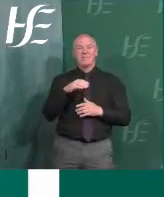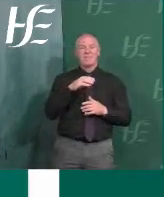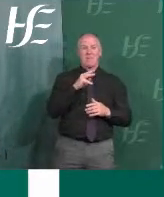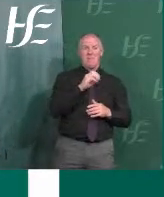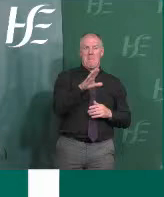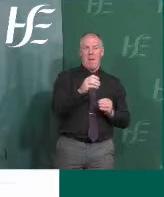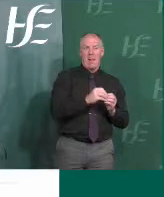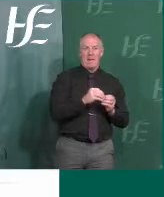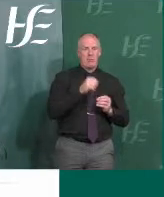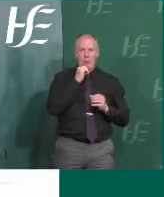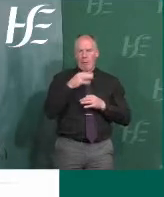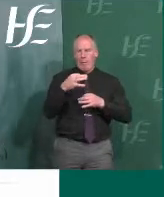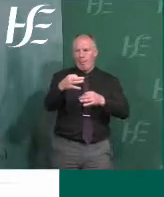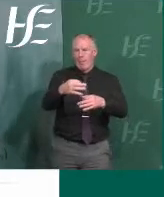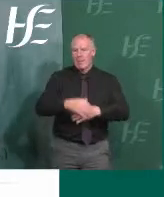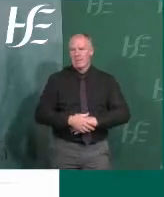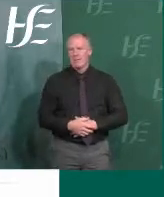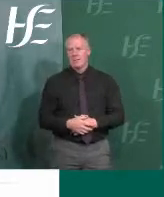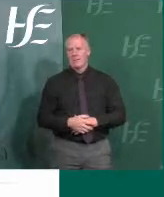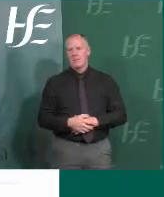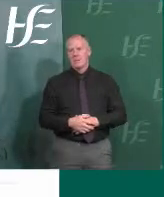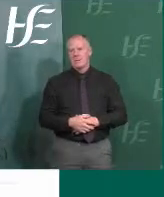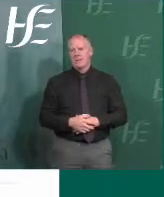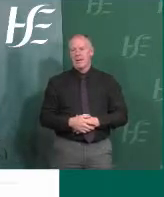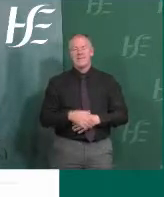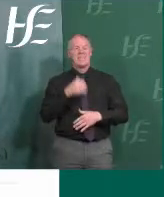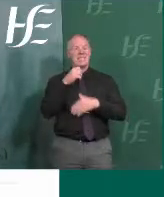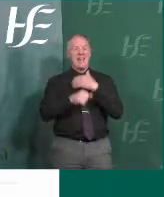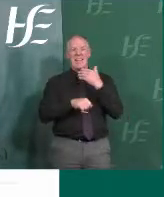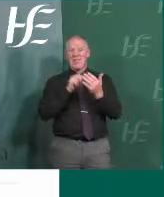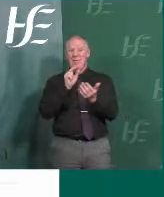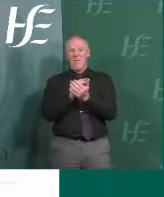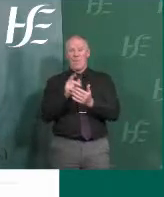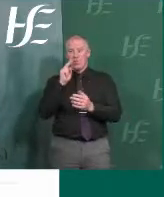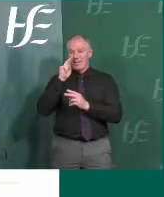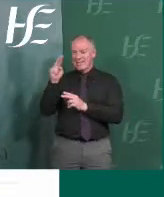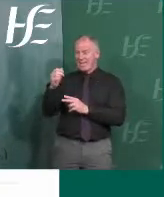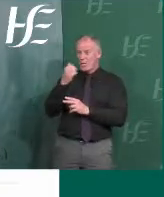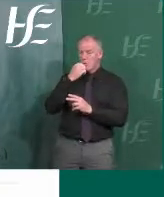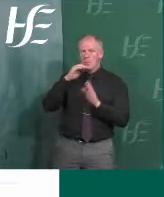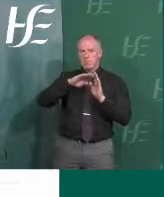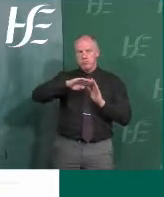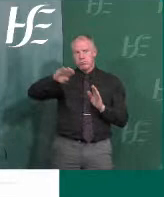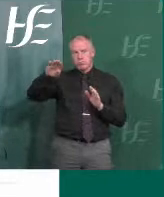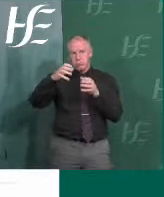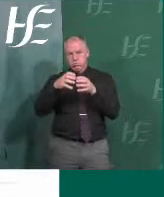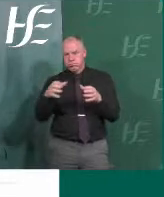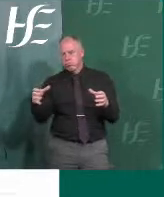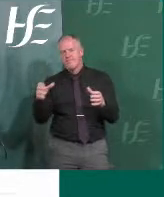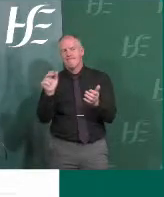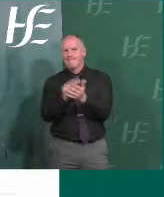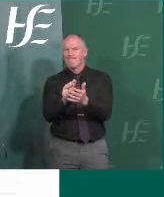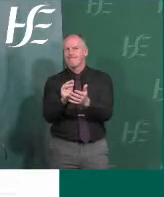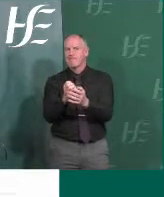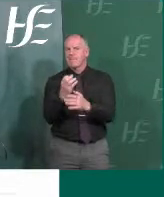won't delay on that. And the daily confirmed cases, likewise, you can see there is an upward trend in cases